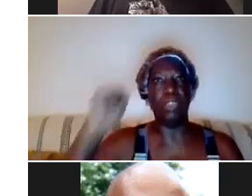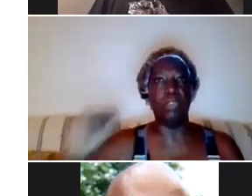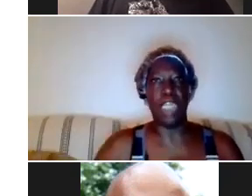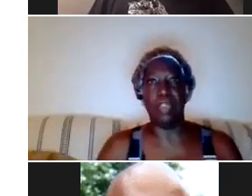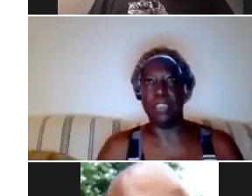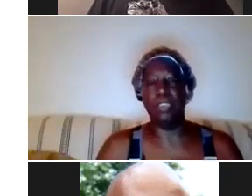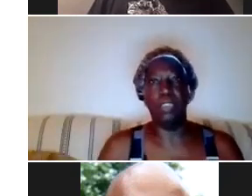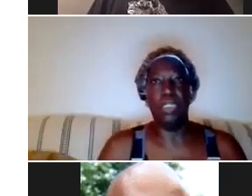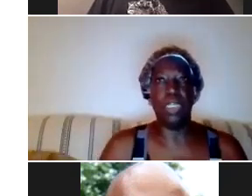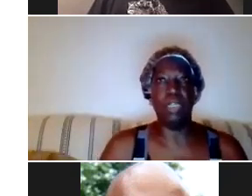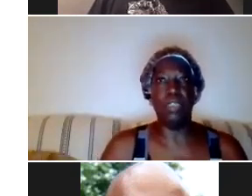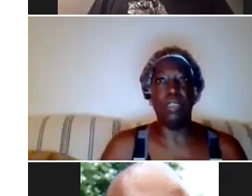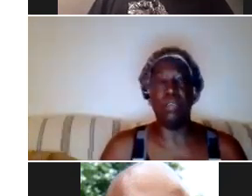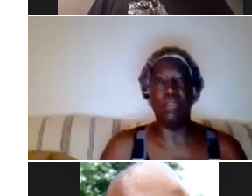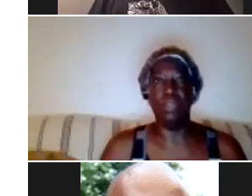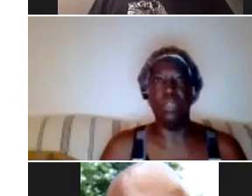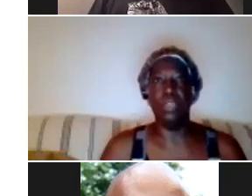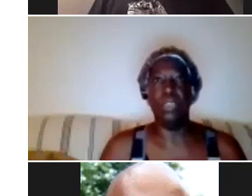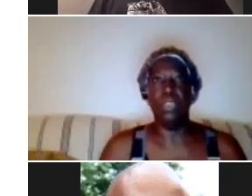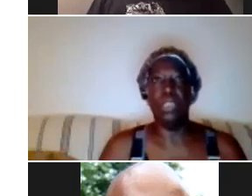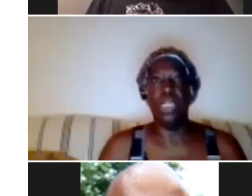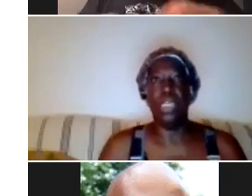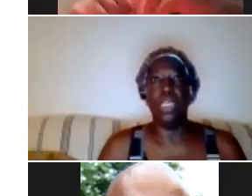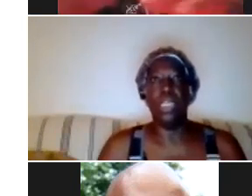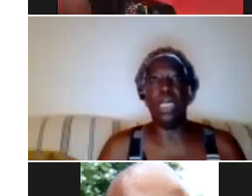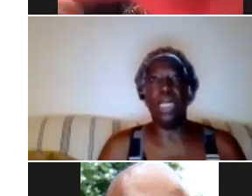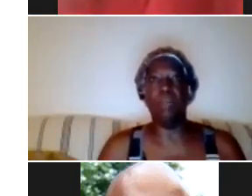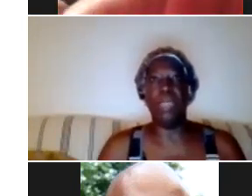I don't know those signs. What about niece and nephew?